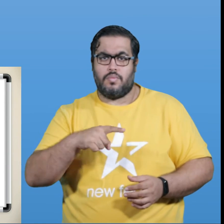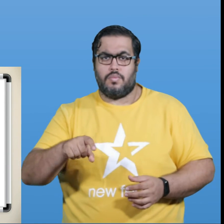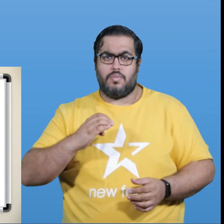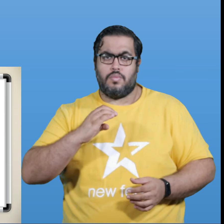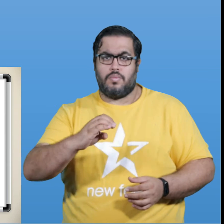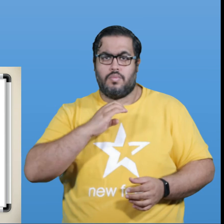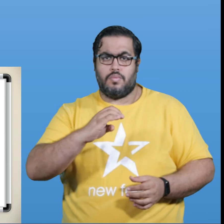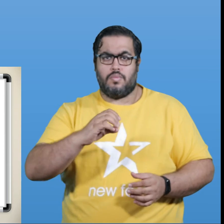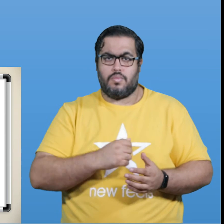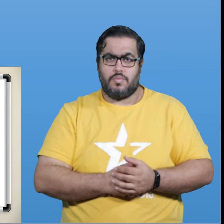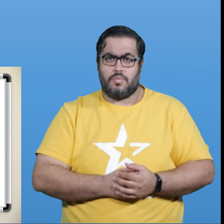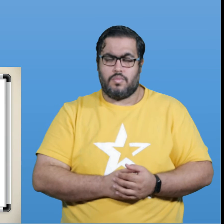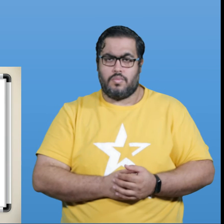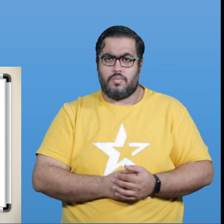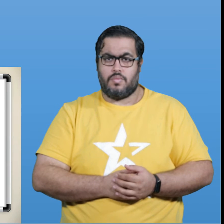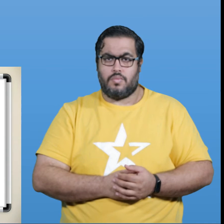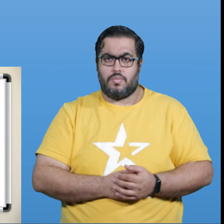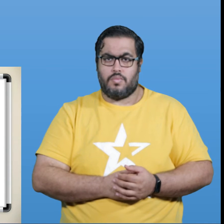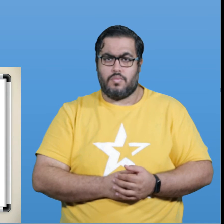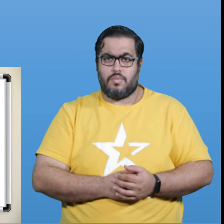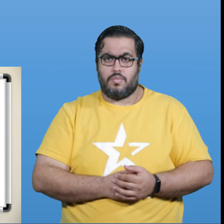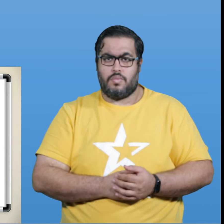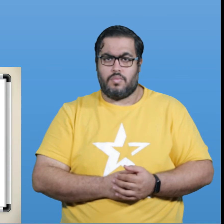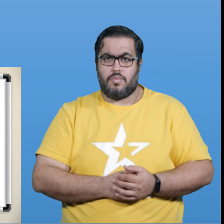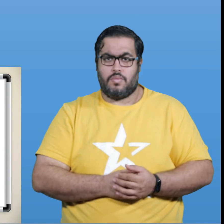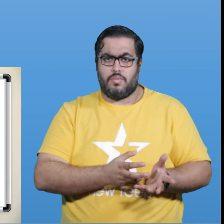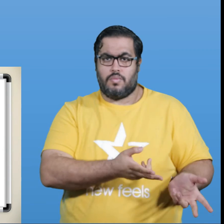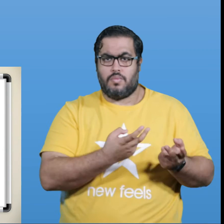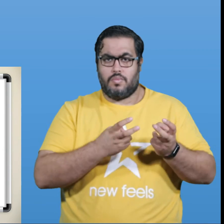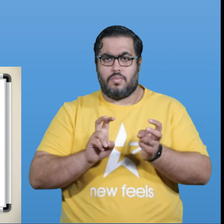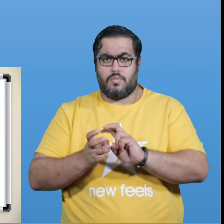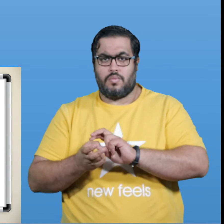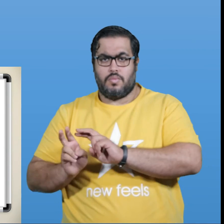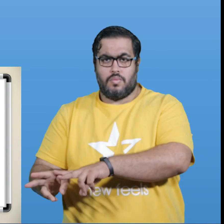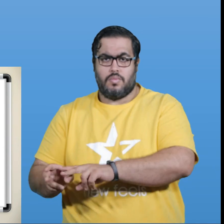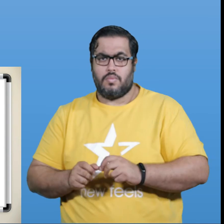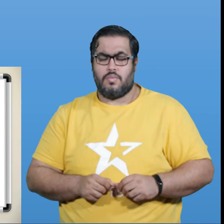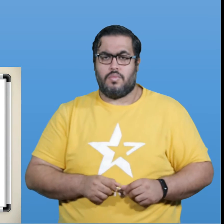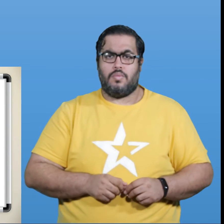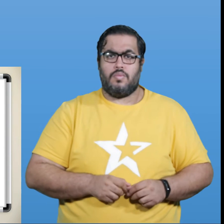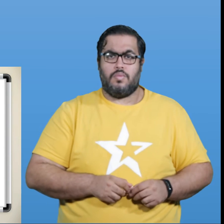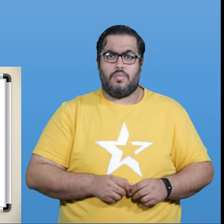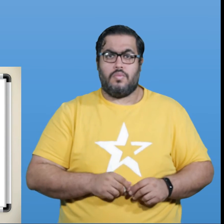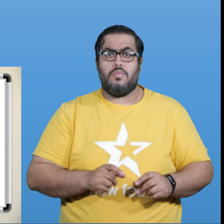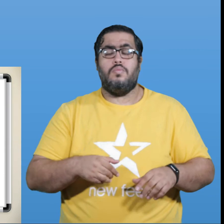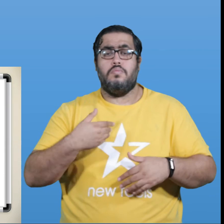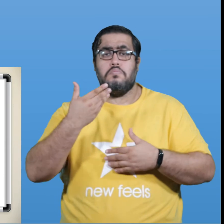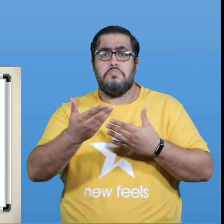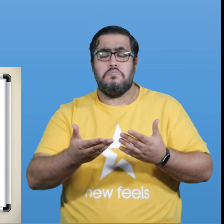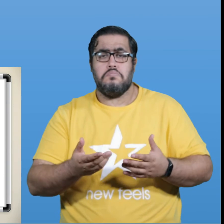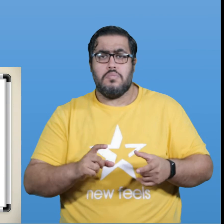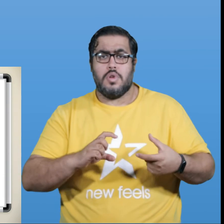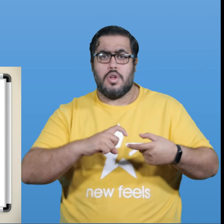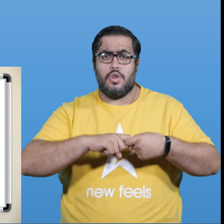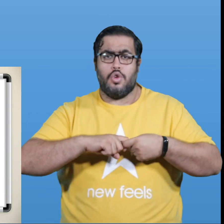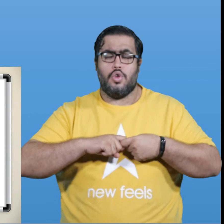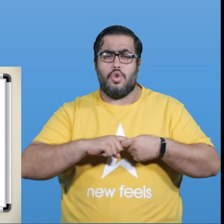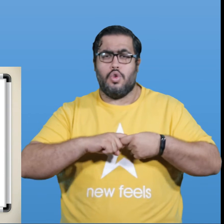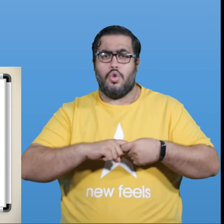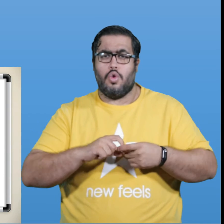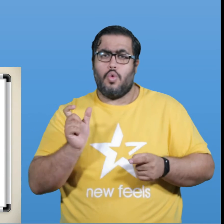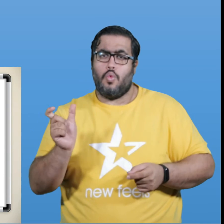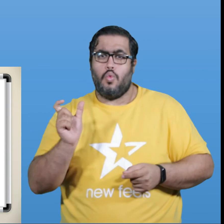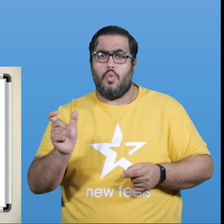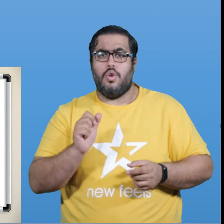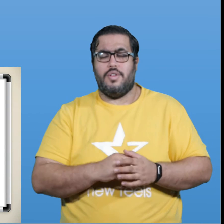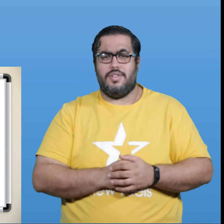answers to paraphrase them, of course, and then we join them with words like first, second, third, finally,